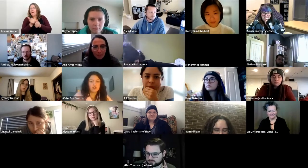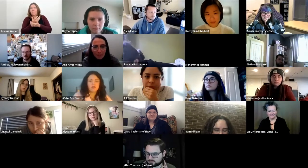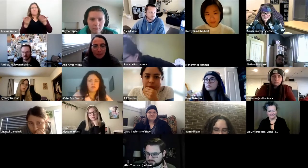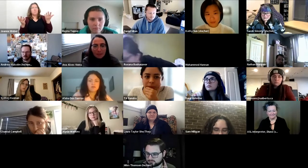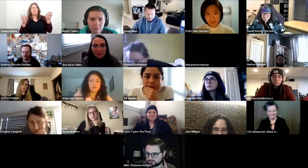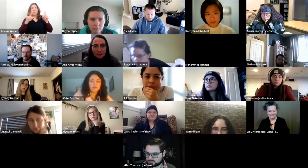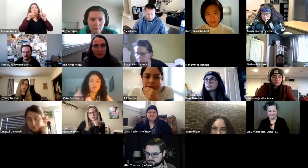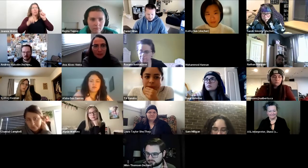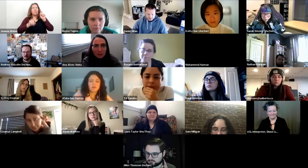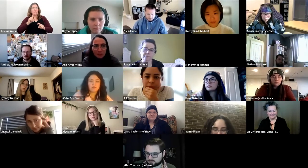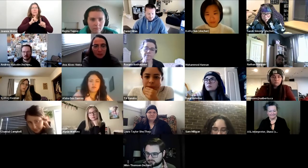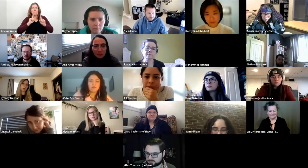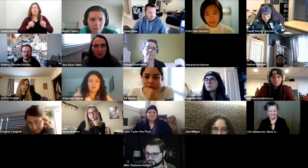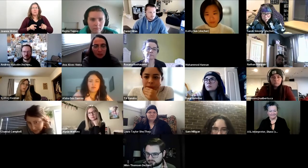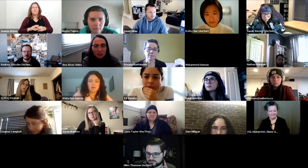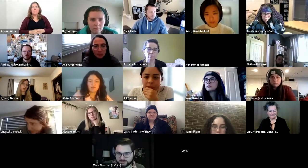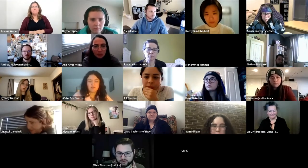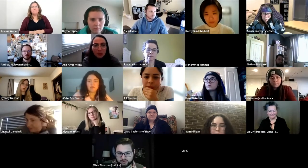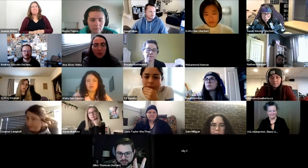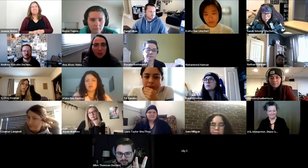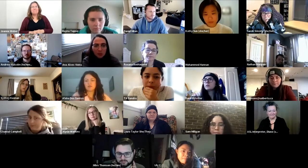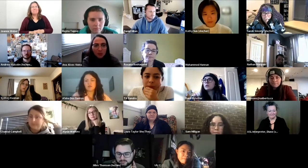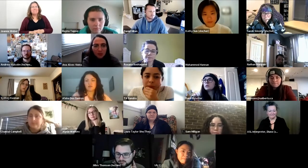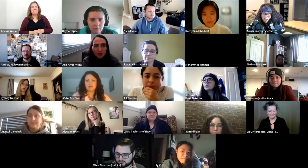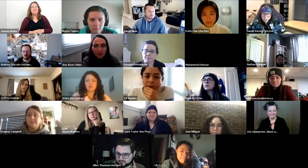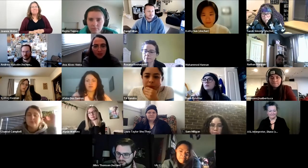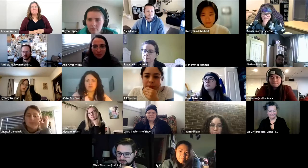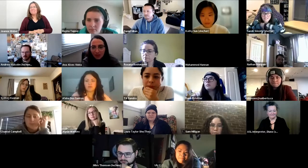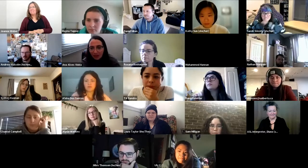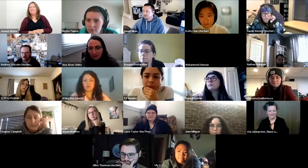presented? I can maybe have a look at the chat.